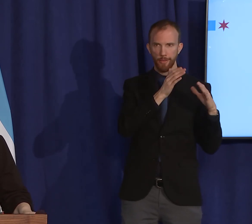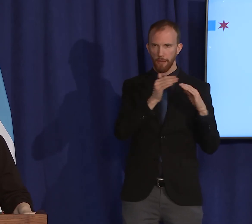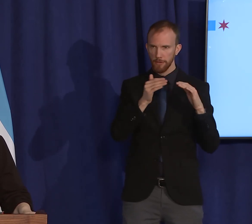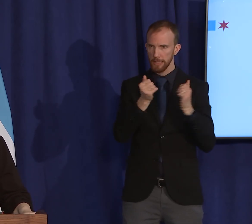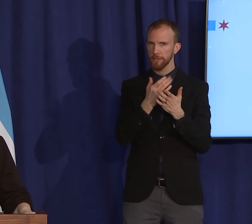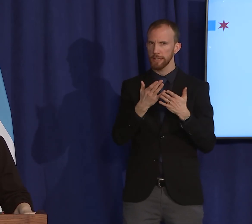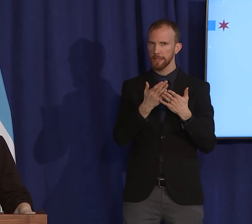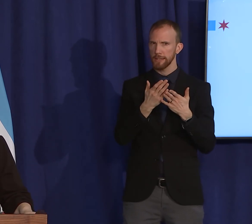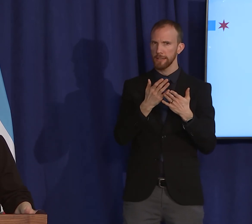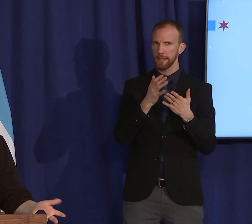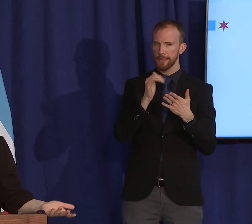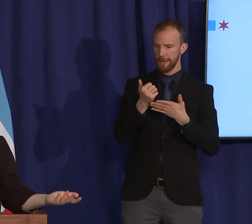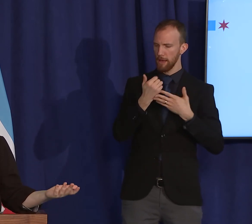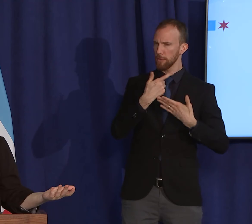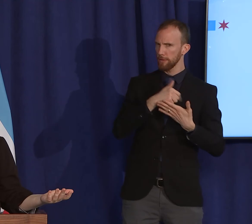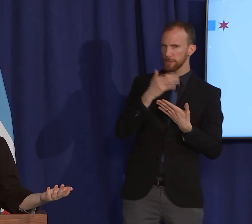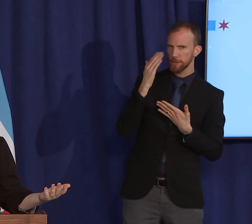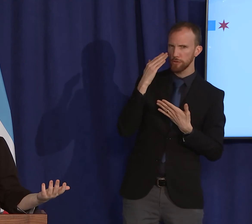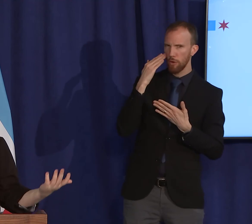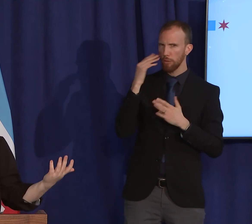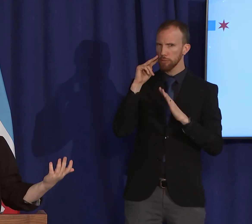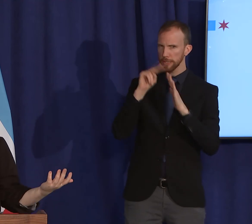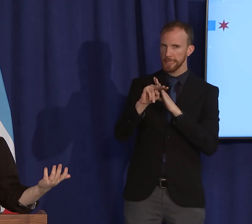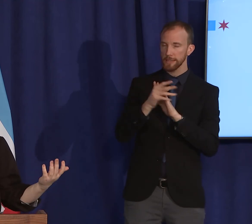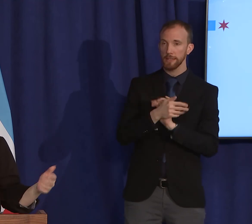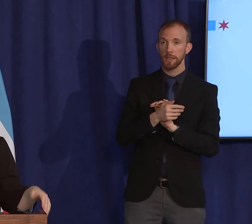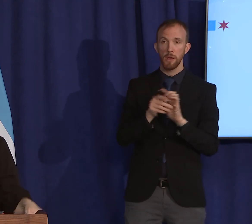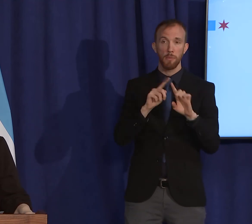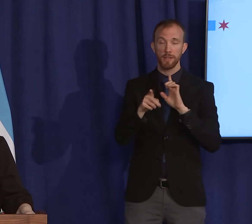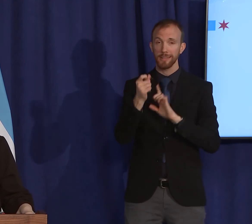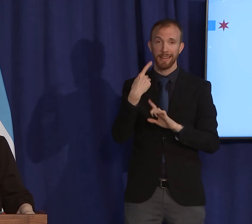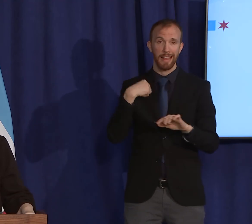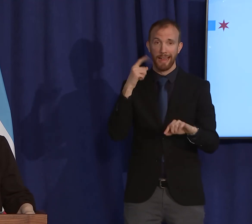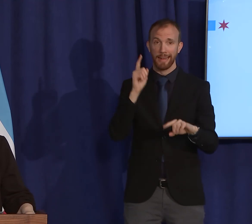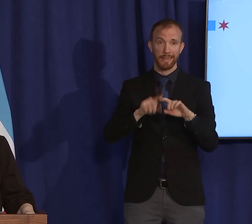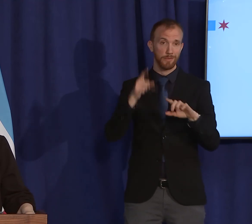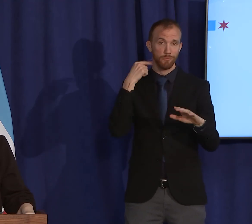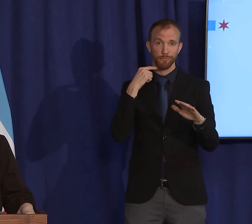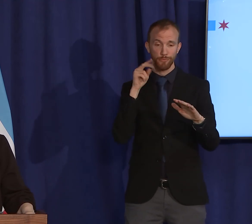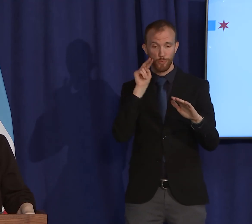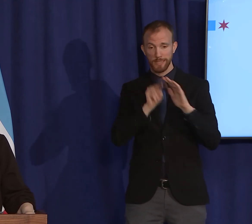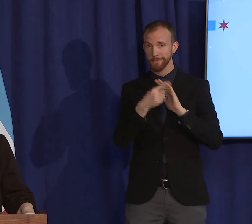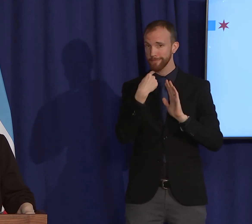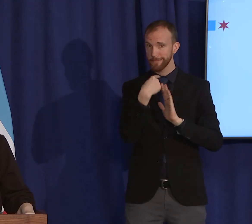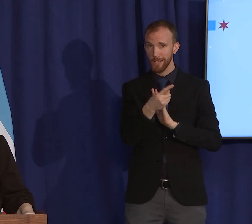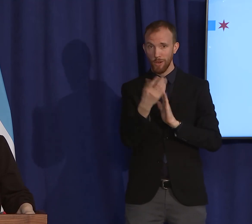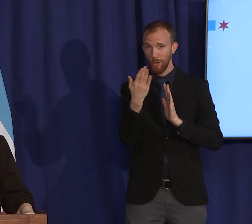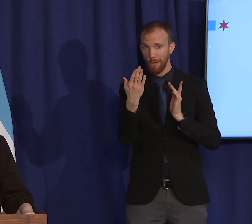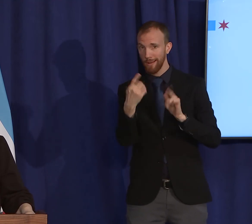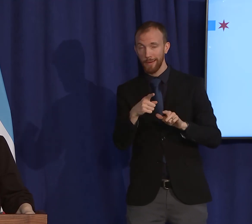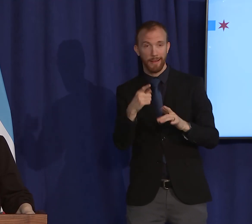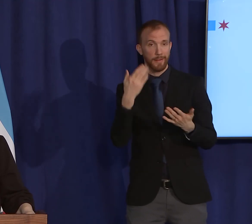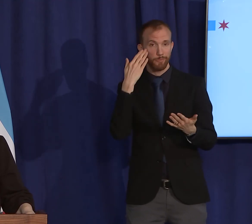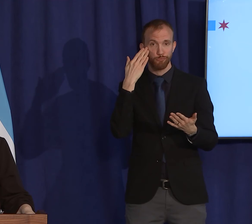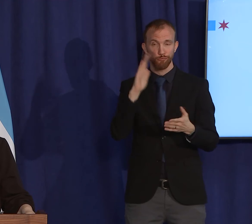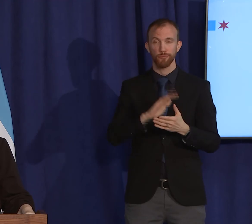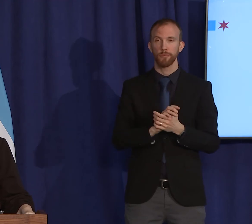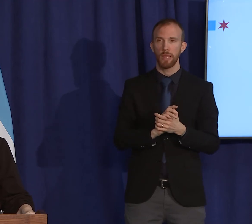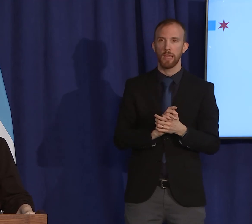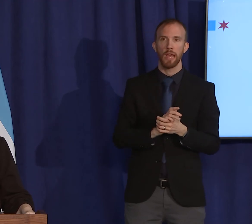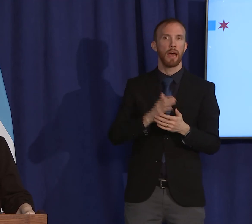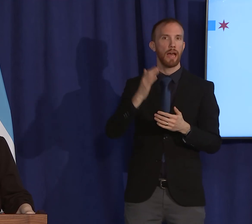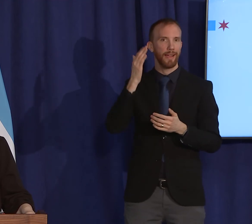trouble. I don't know fully what's going to happen here. I do know that we are